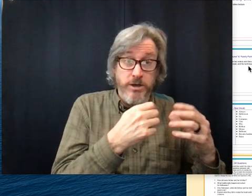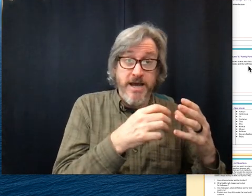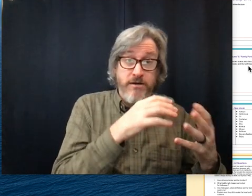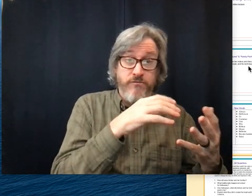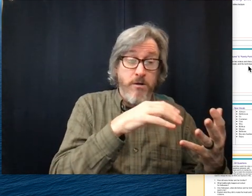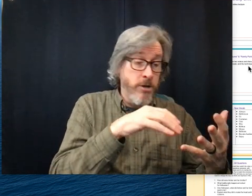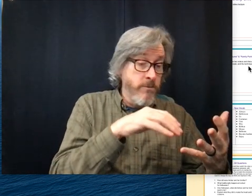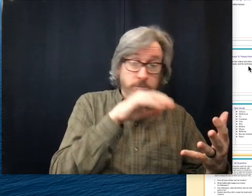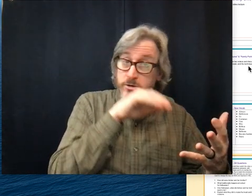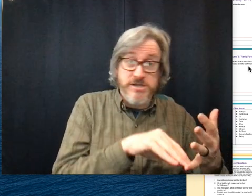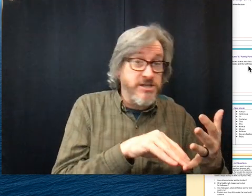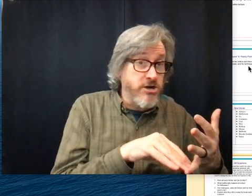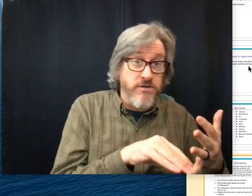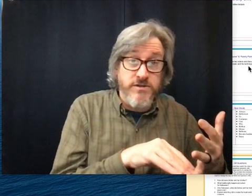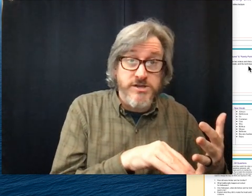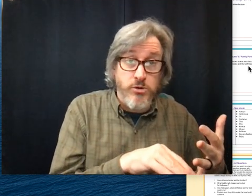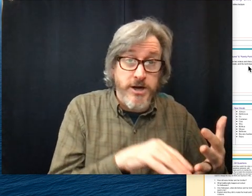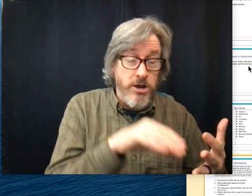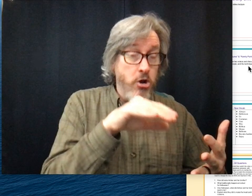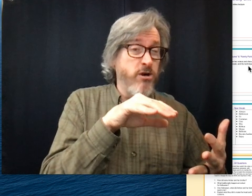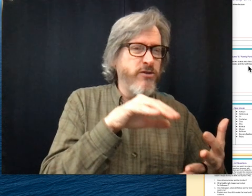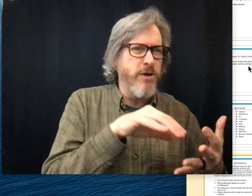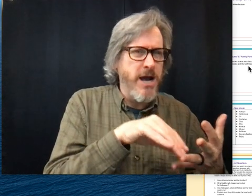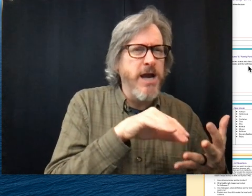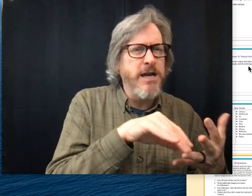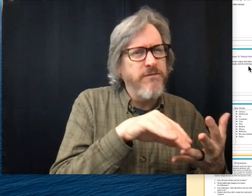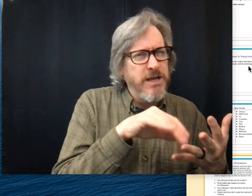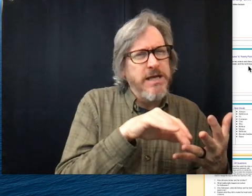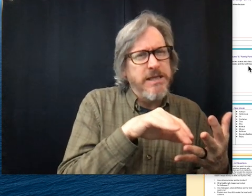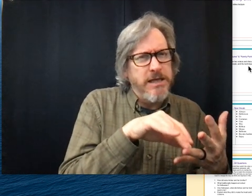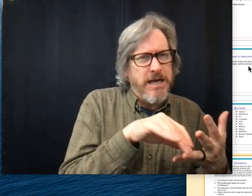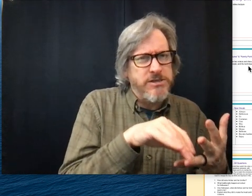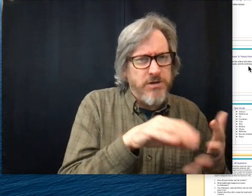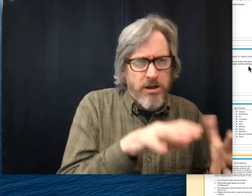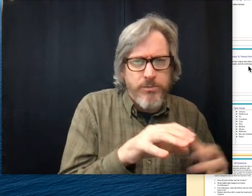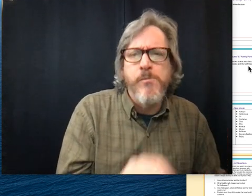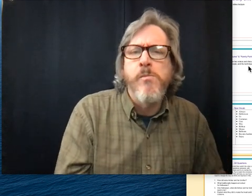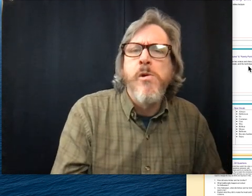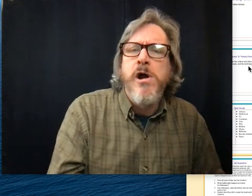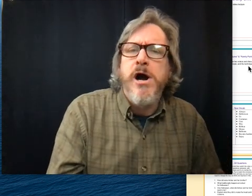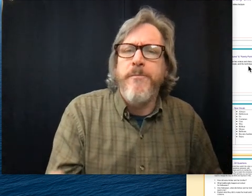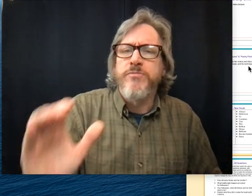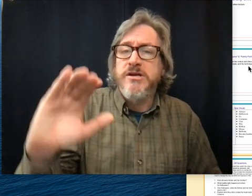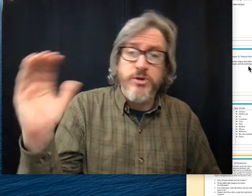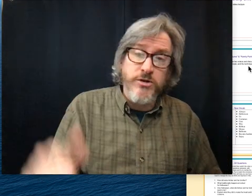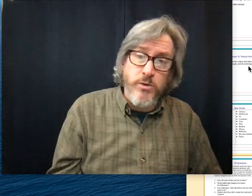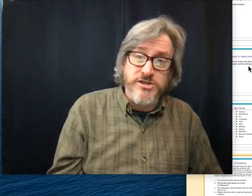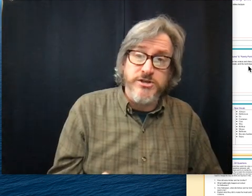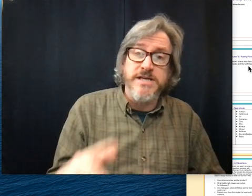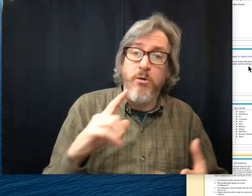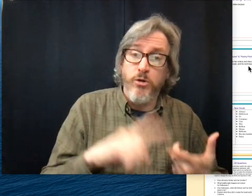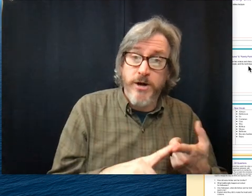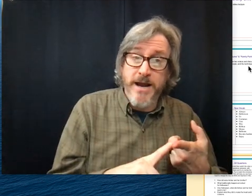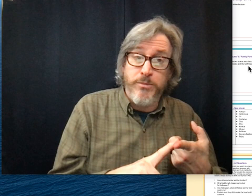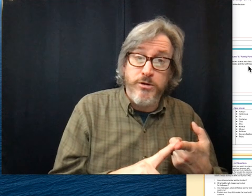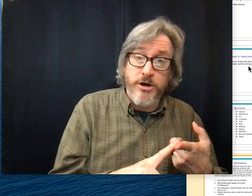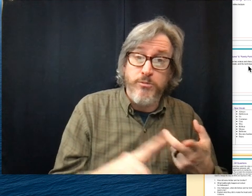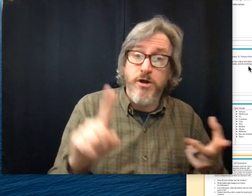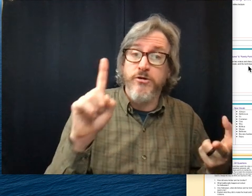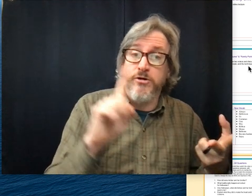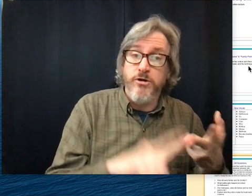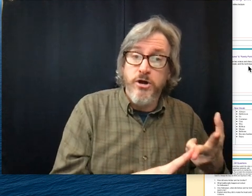if you can get it from just the start of the story, or if you kind of need that little extra help. So here are the questions. How old were